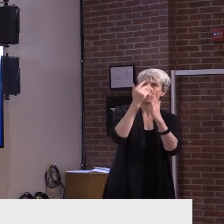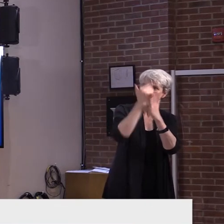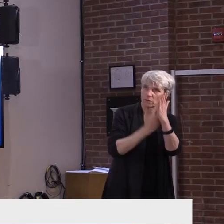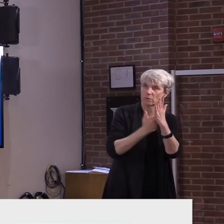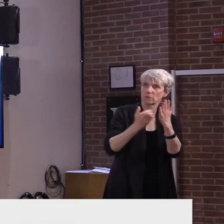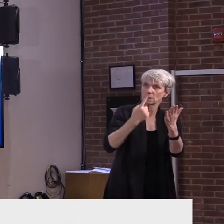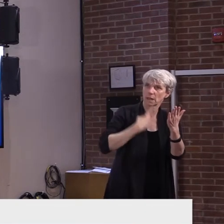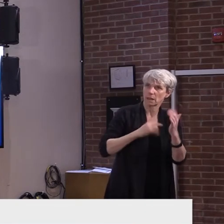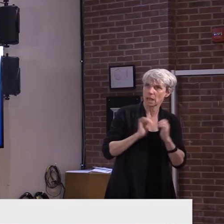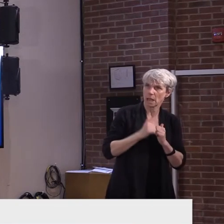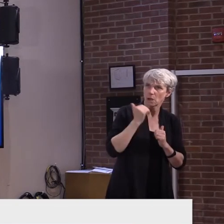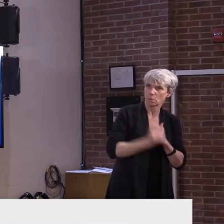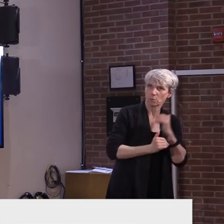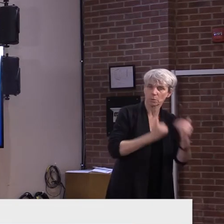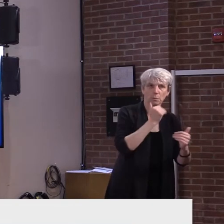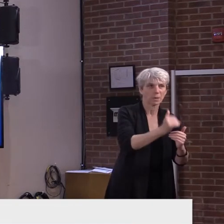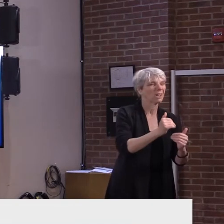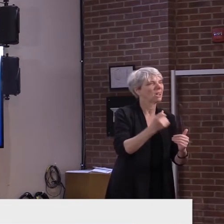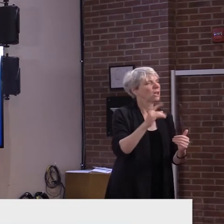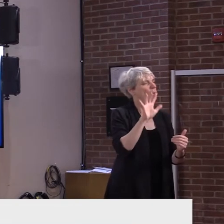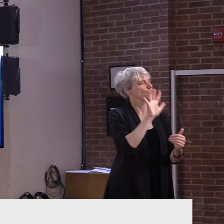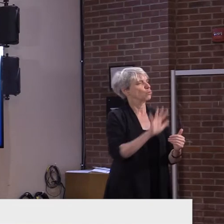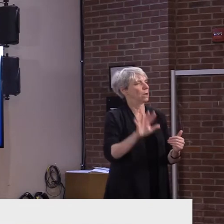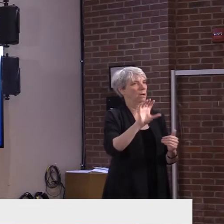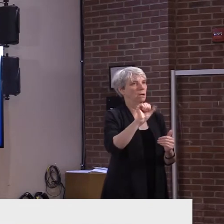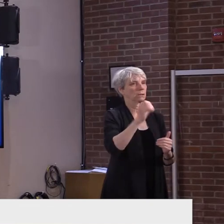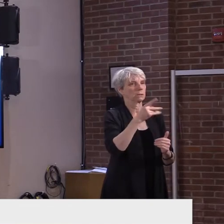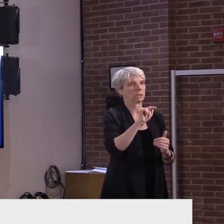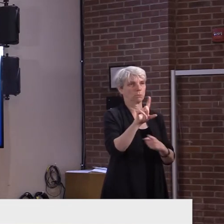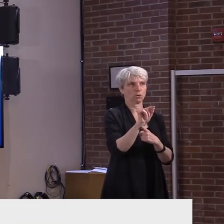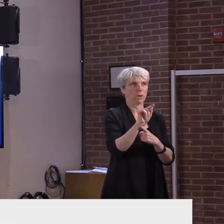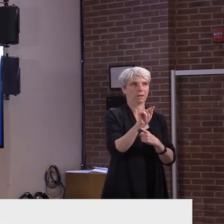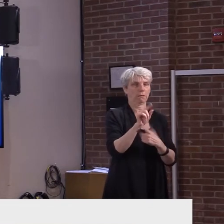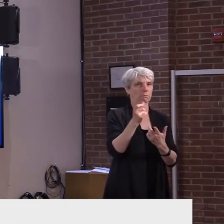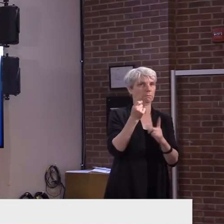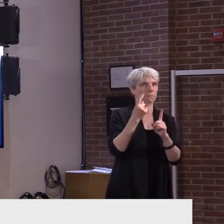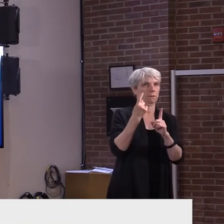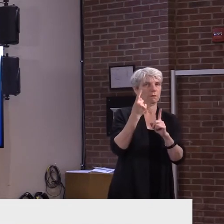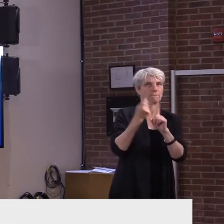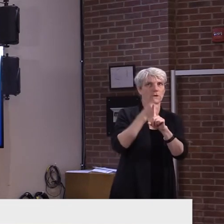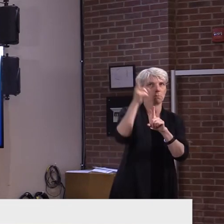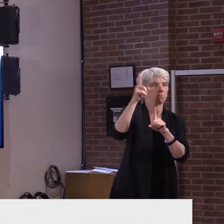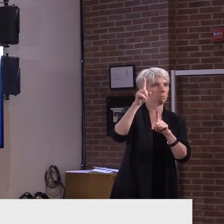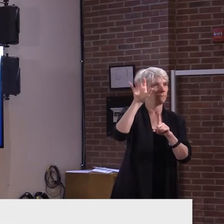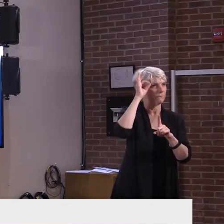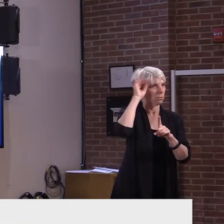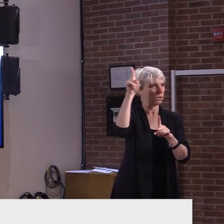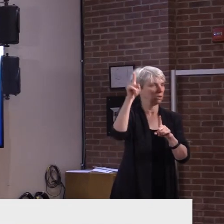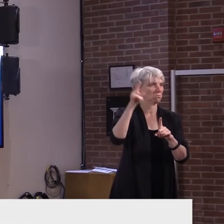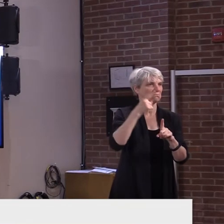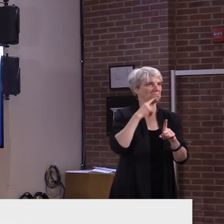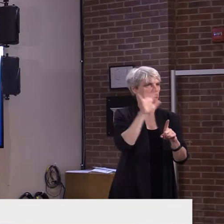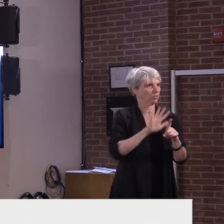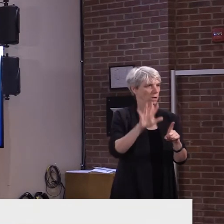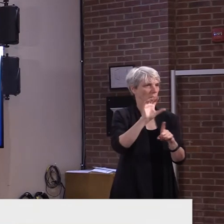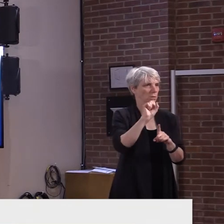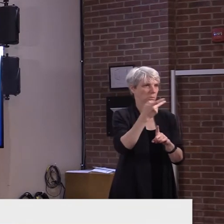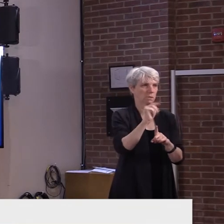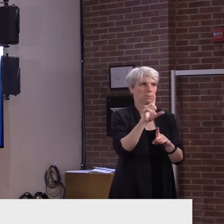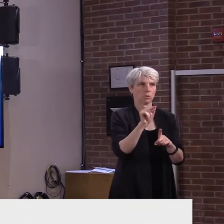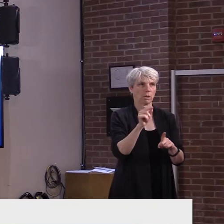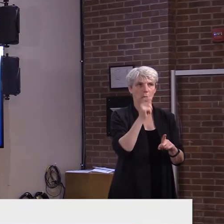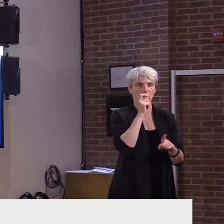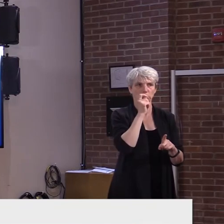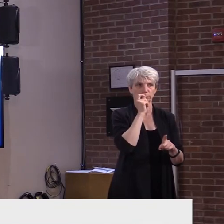That's a tentative date based upon what the federal government has given us. But what we're planning to do, Stuart,